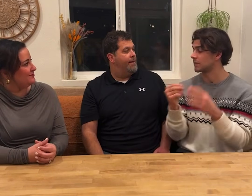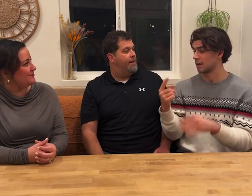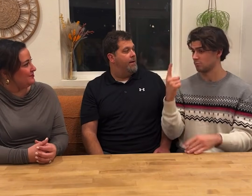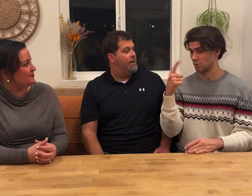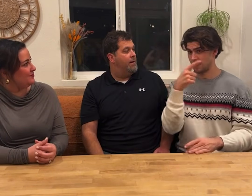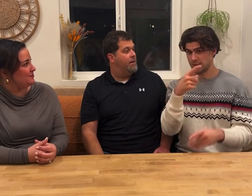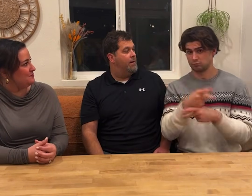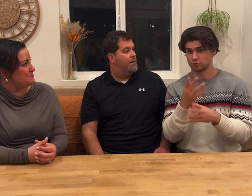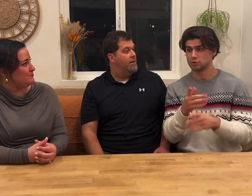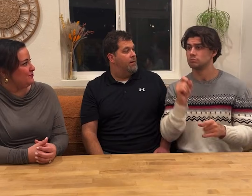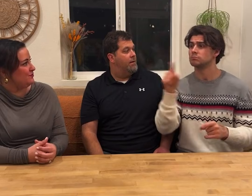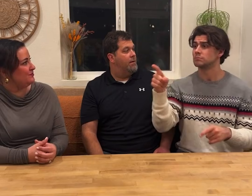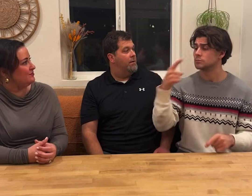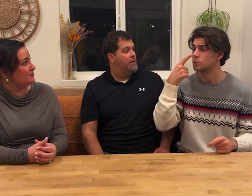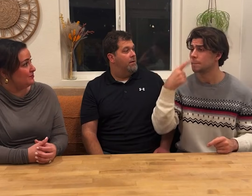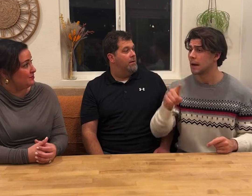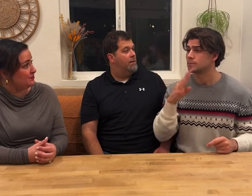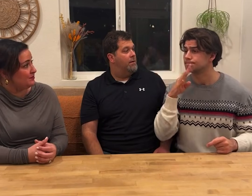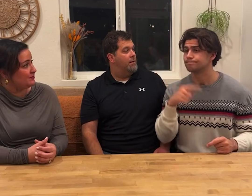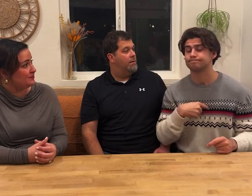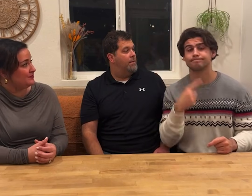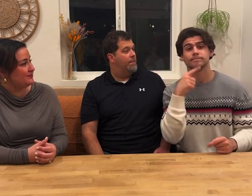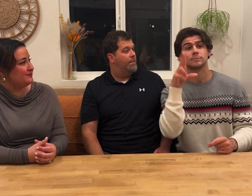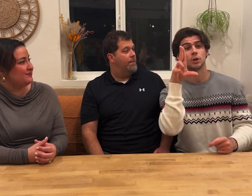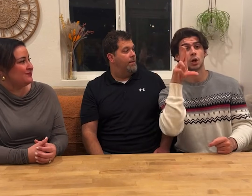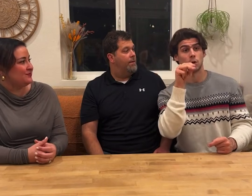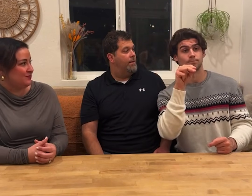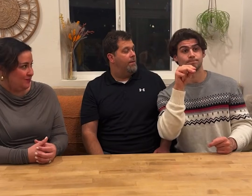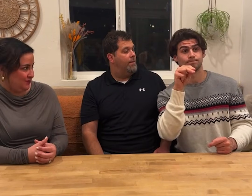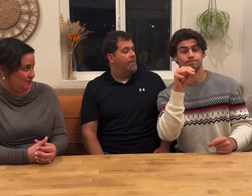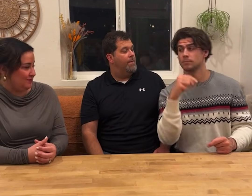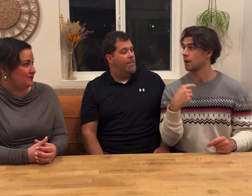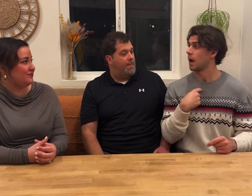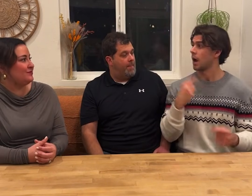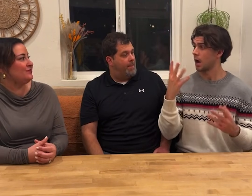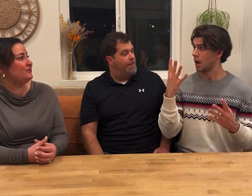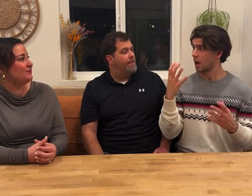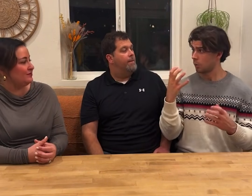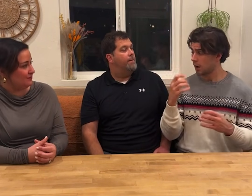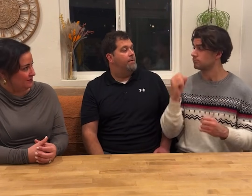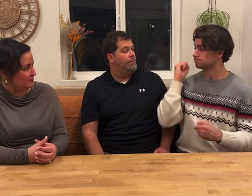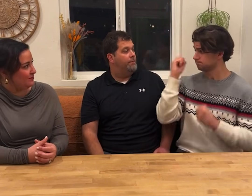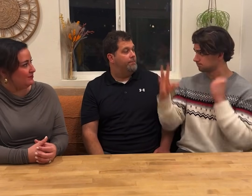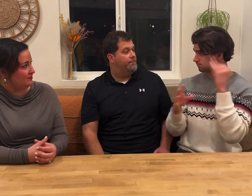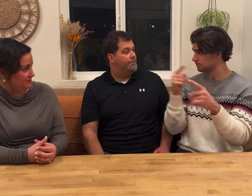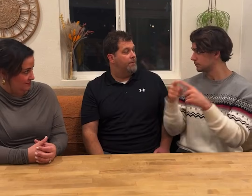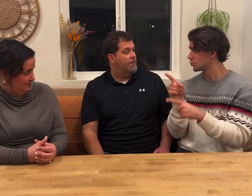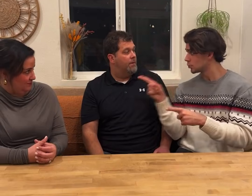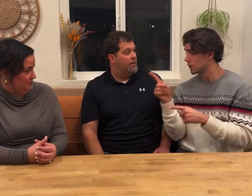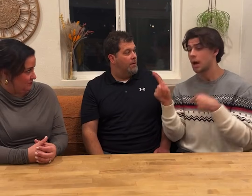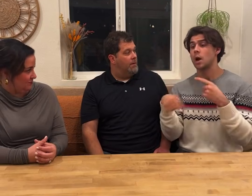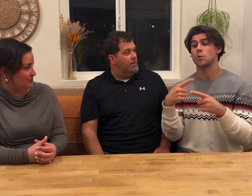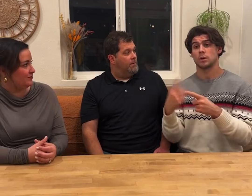that moment, when we're signing to each other, the producer would say, "Hey, do you mind signing for yourself or speak for yourself while you're signing?" I said,